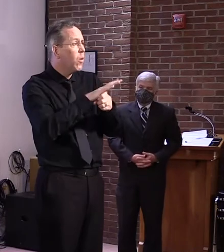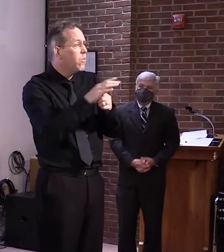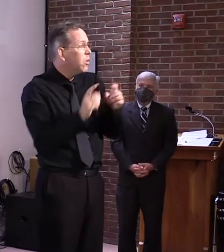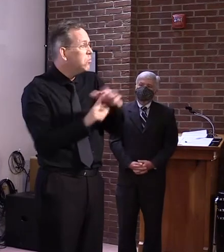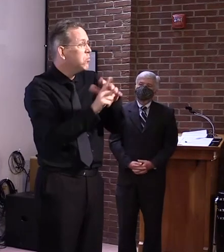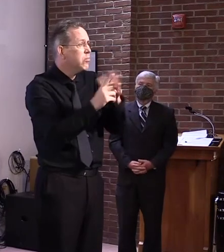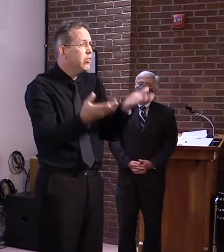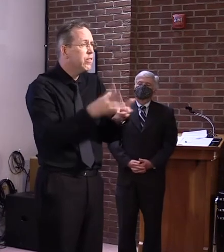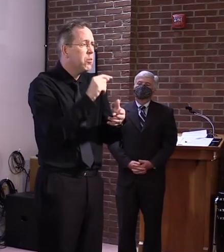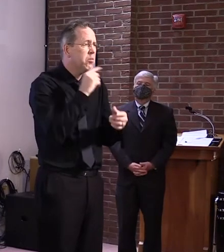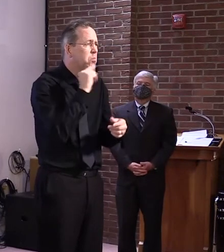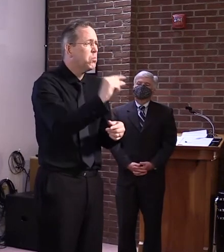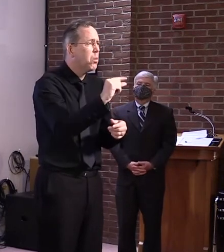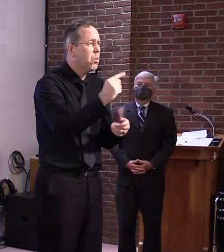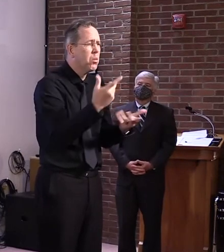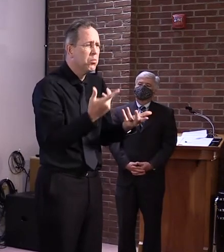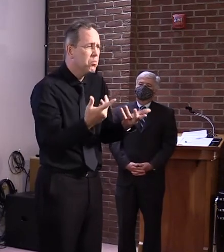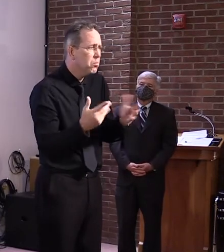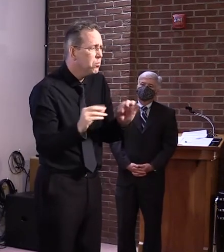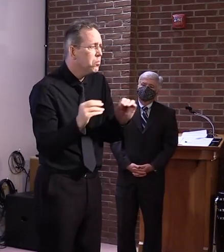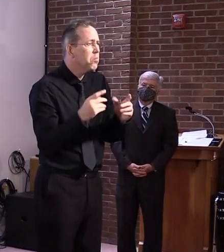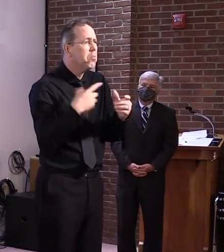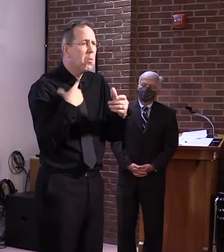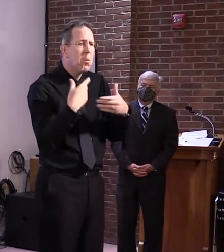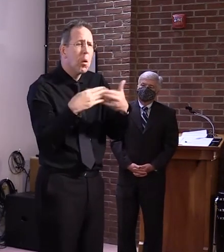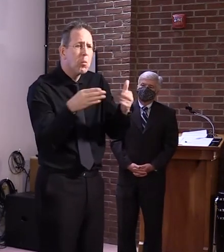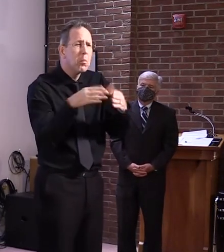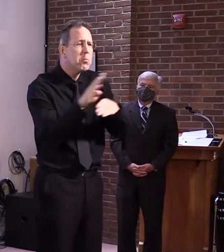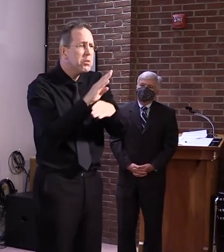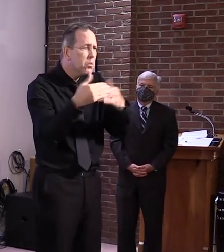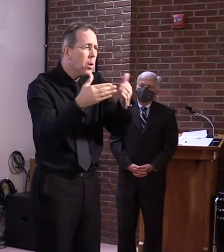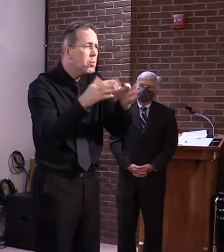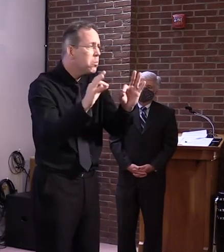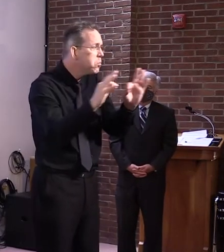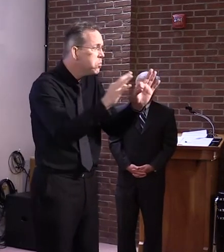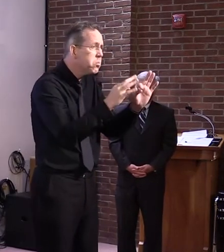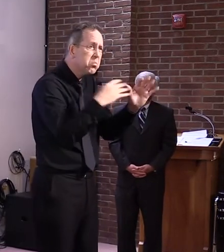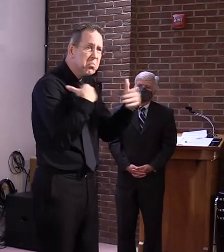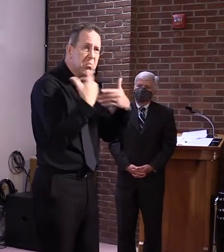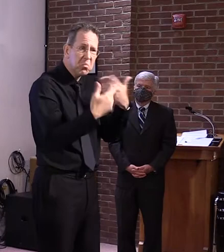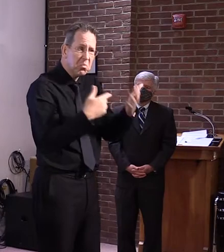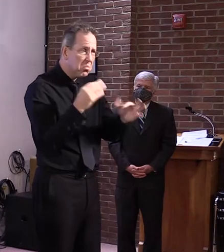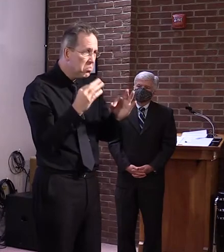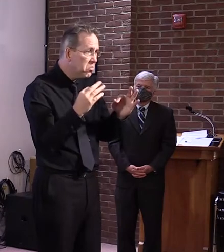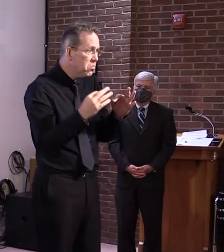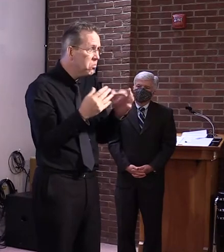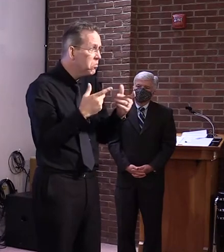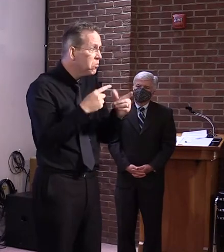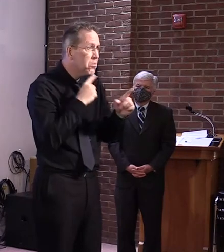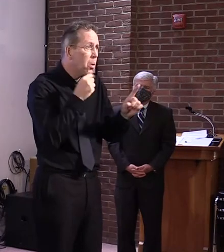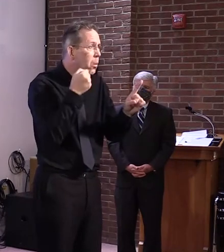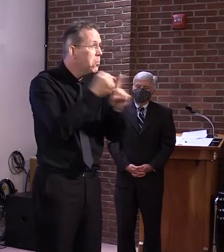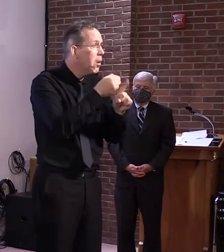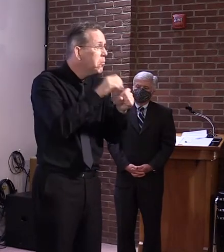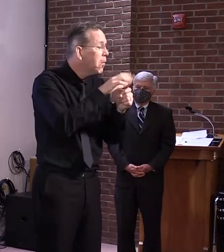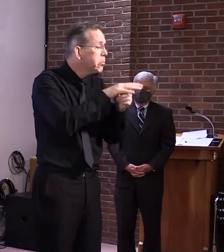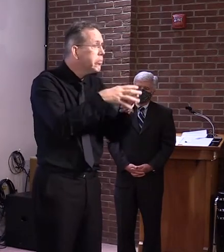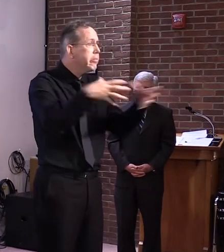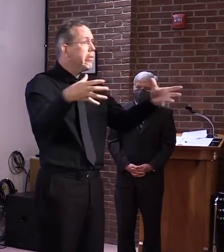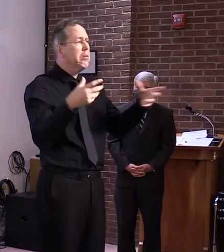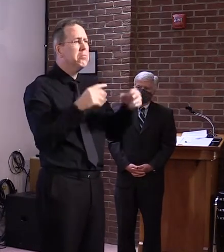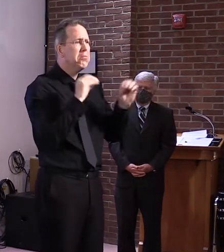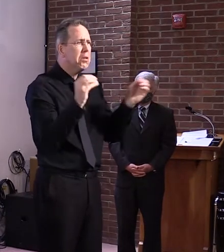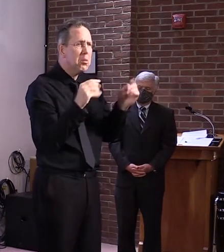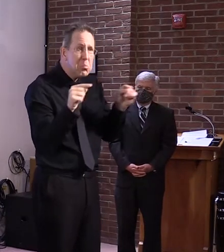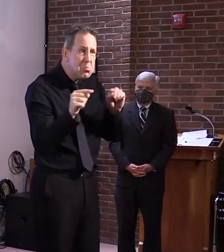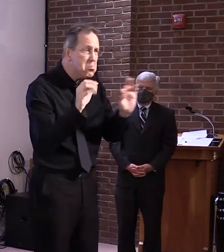We've been methodically opening up businesses, and haven't seen any tremendous spikes that would change my mind